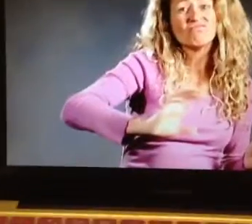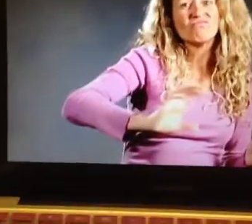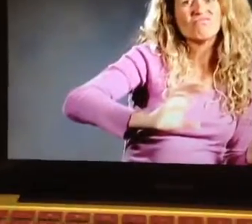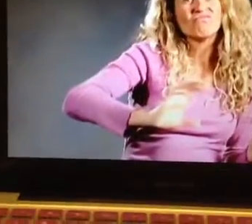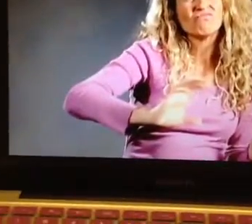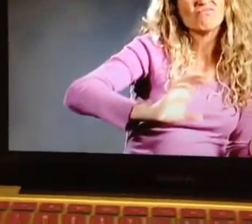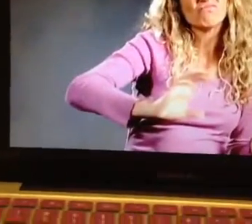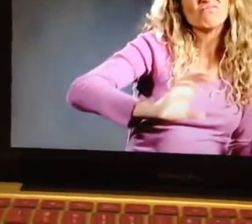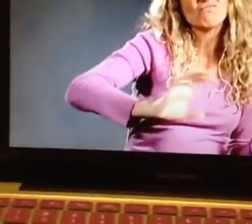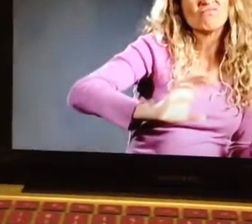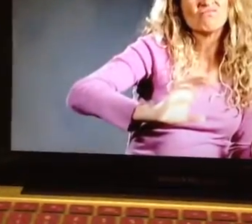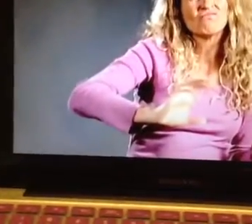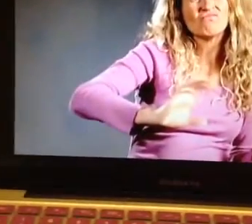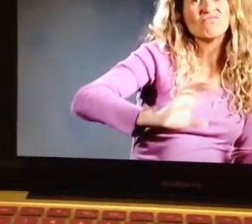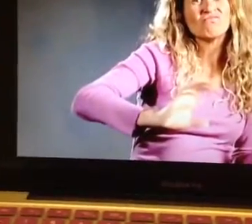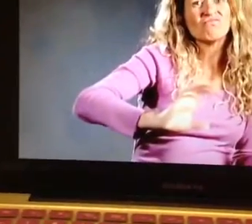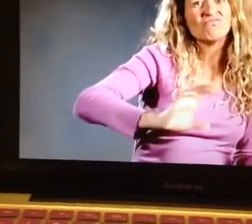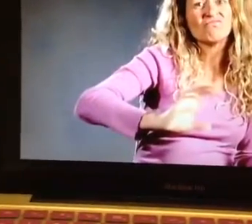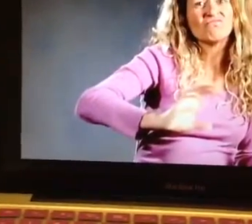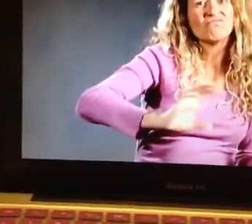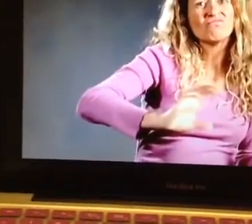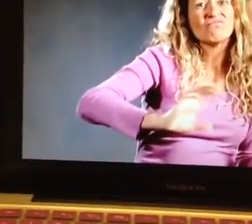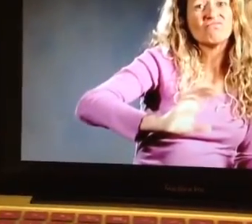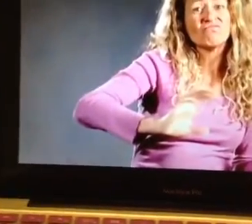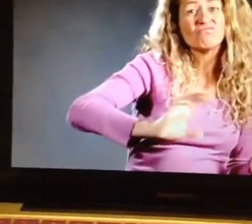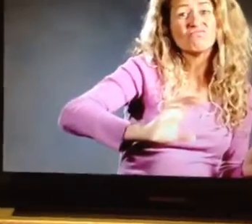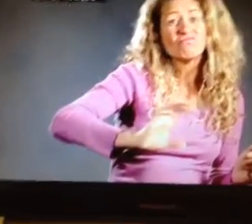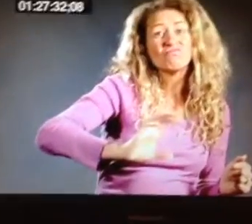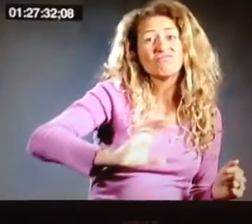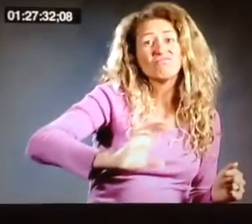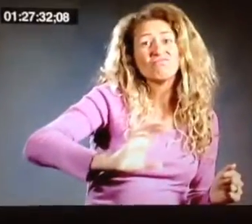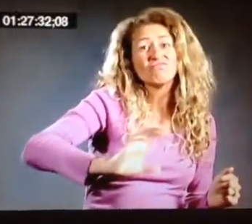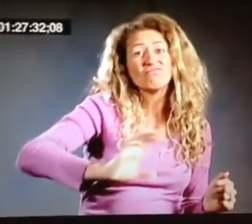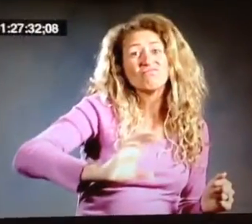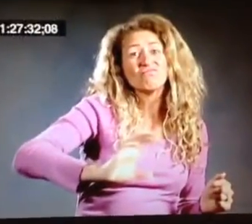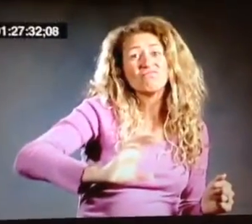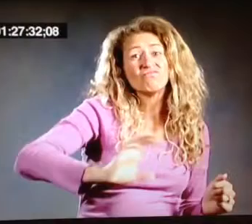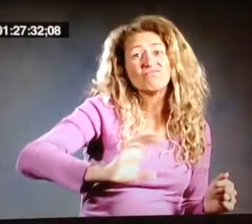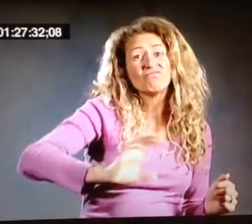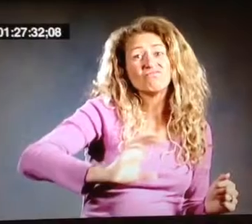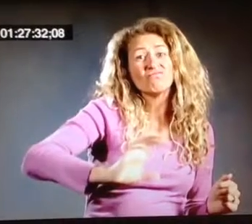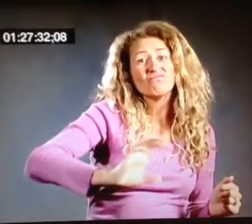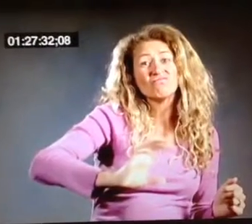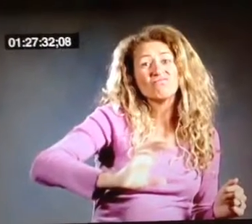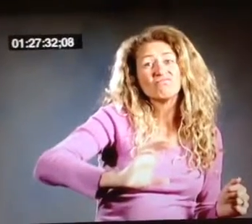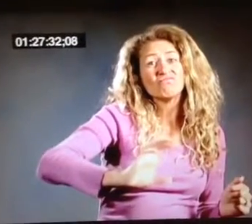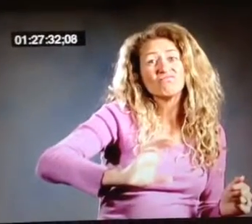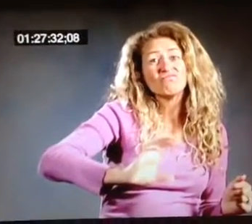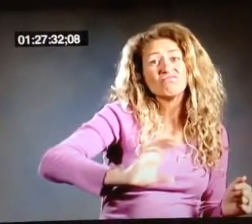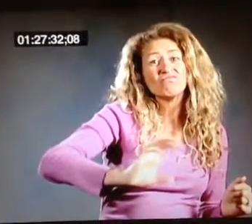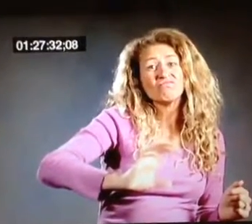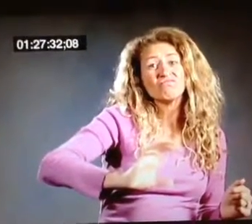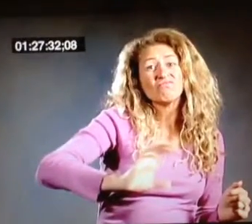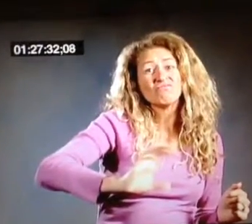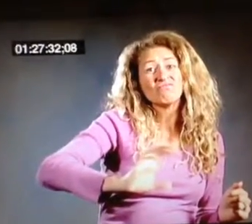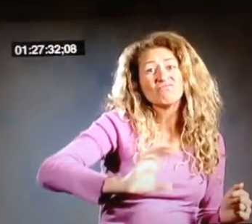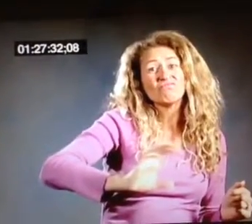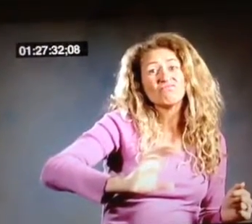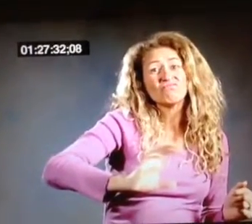But a garden is hard work. You work a lot with your hands. You're down on your hands and knees and you're working in the garden. It's impossible for